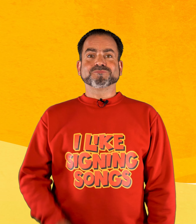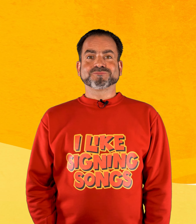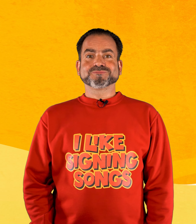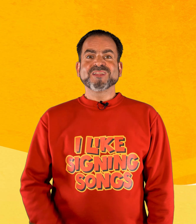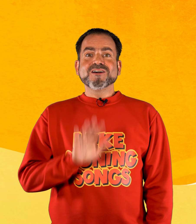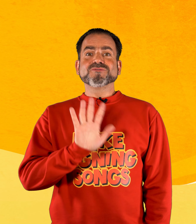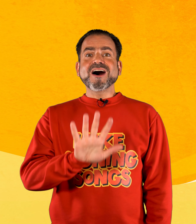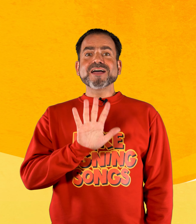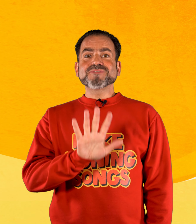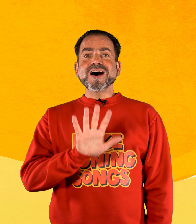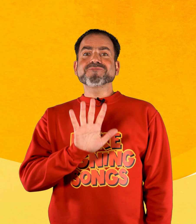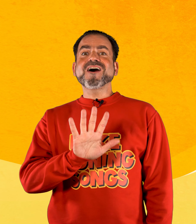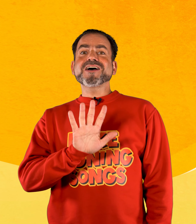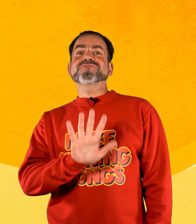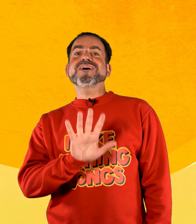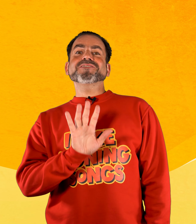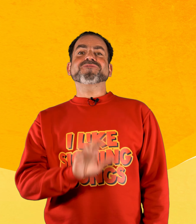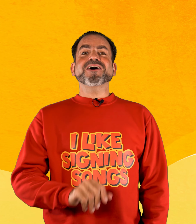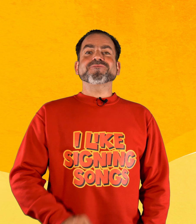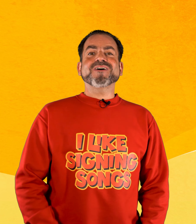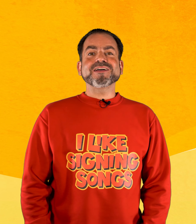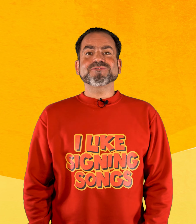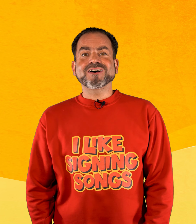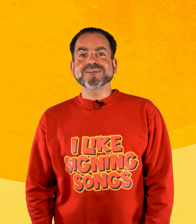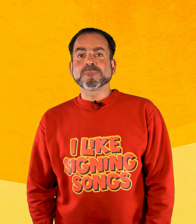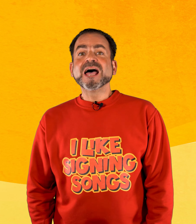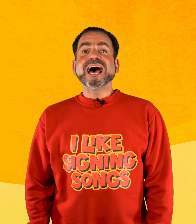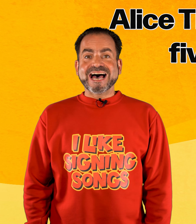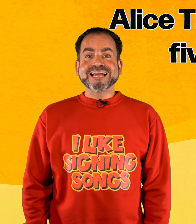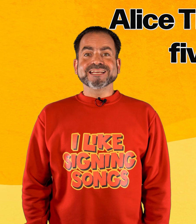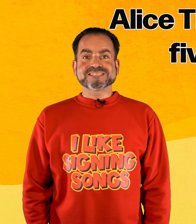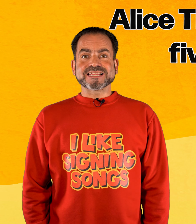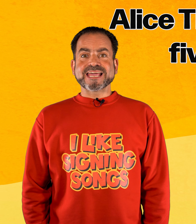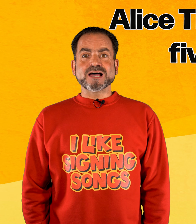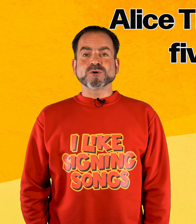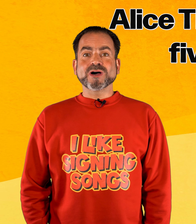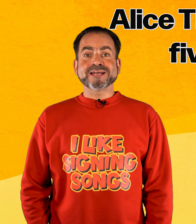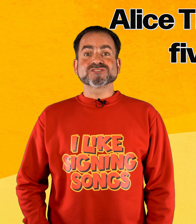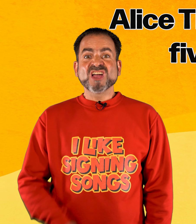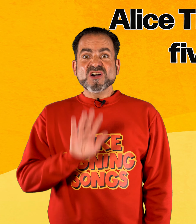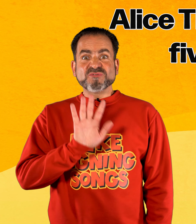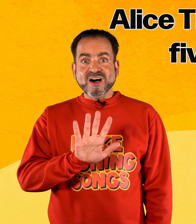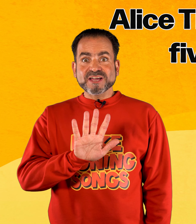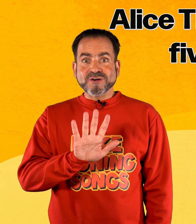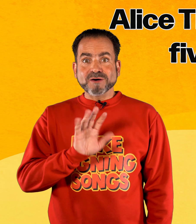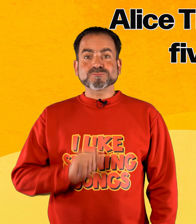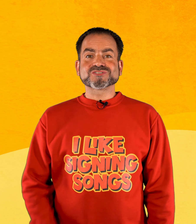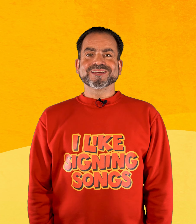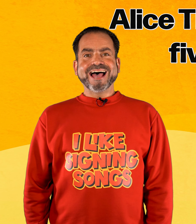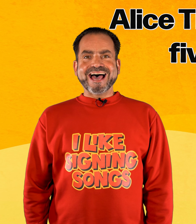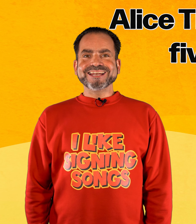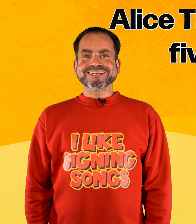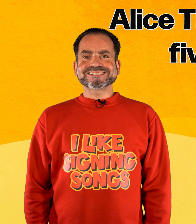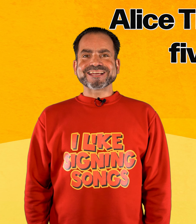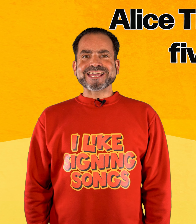four, five, five, five, five, five. Alice the camel has 5 humps. Alice the